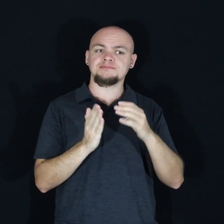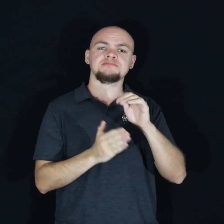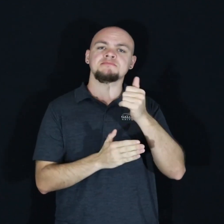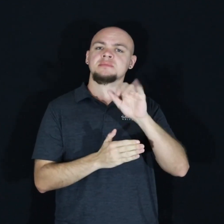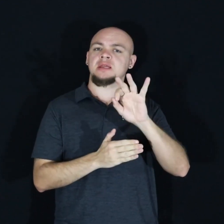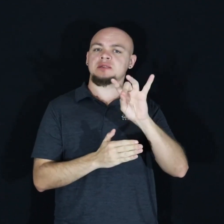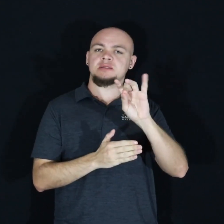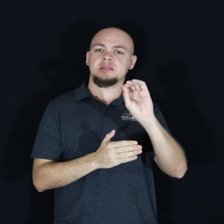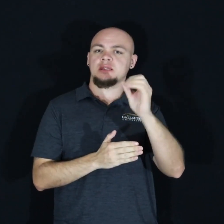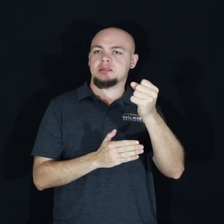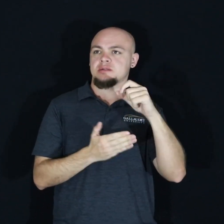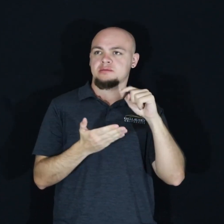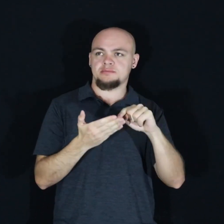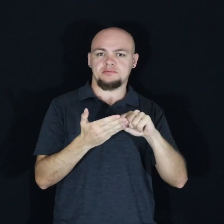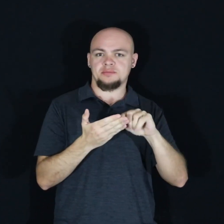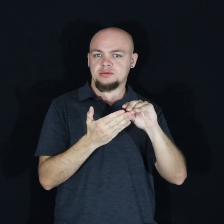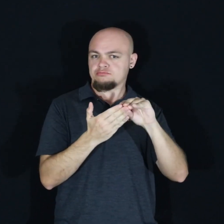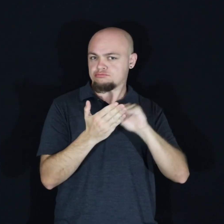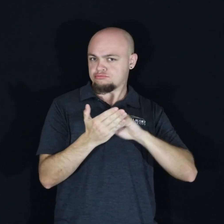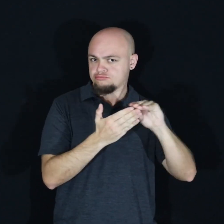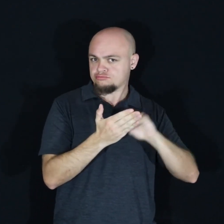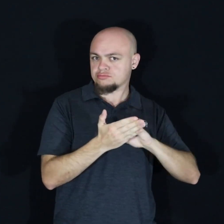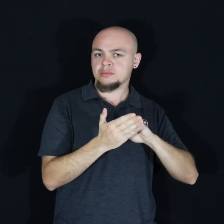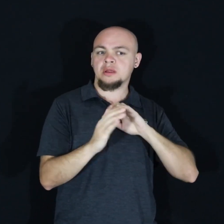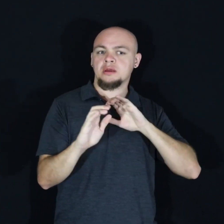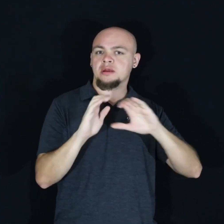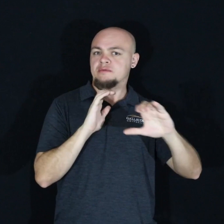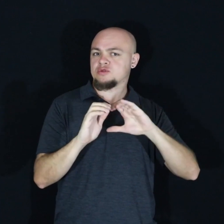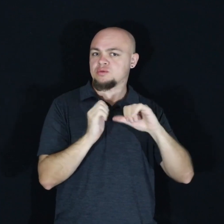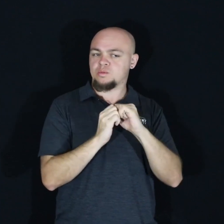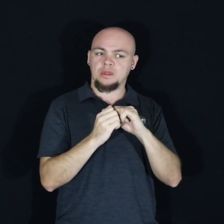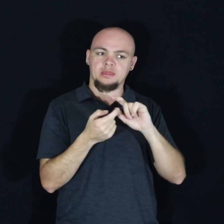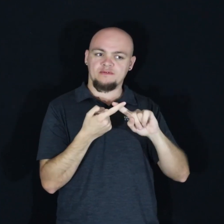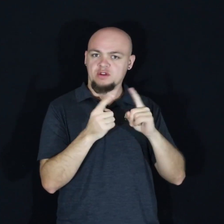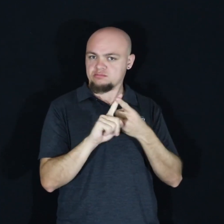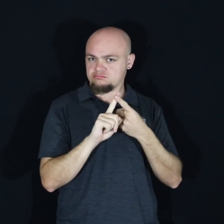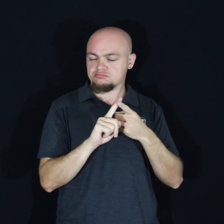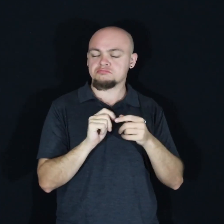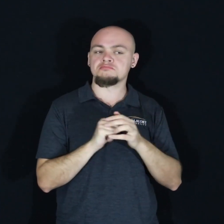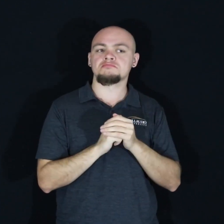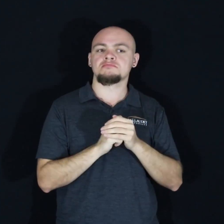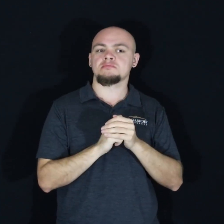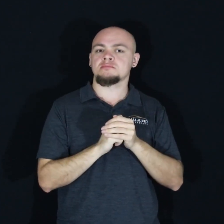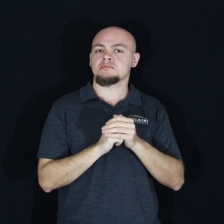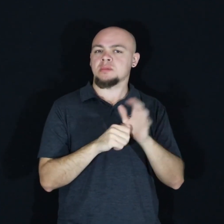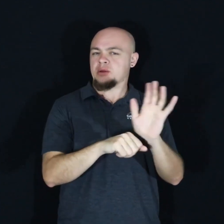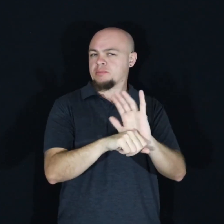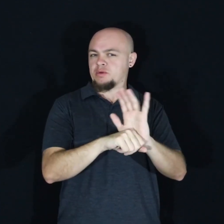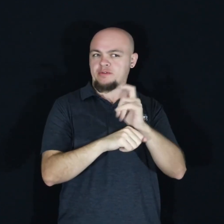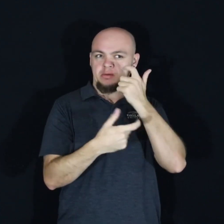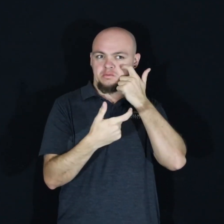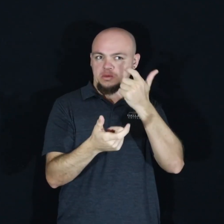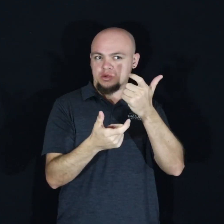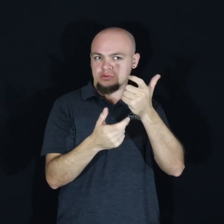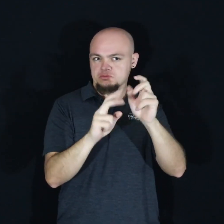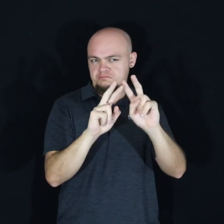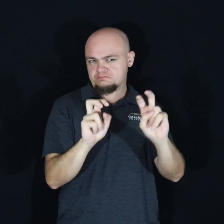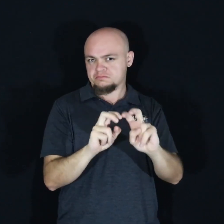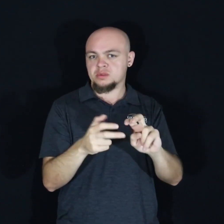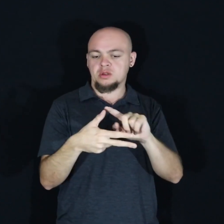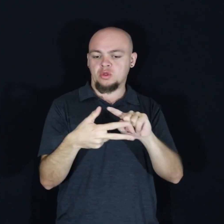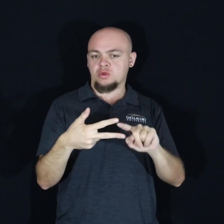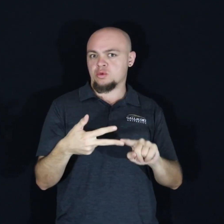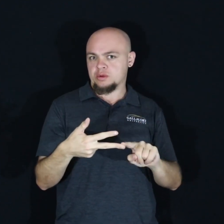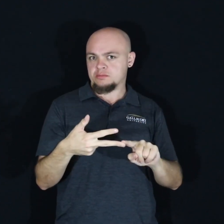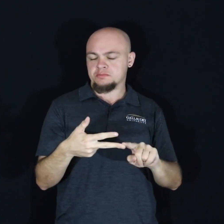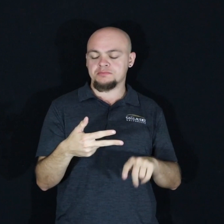she recorded this conversation she'd had with a friend about assessing the movies that they saw. And it's very simple. There's just 3 questions